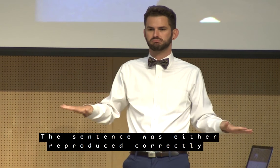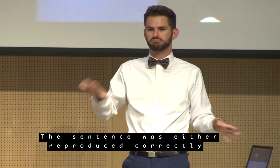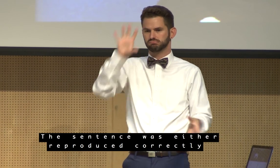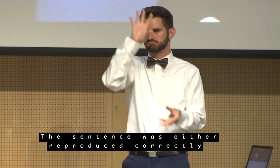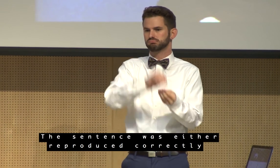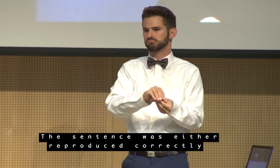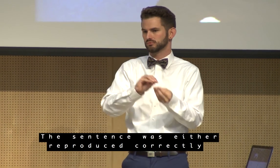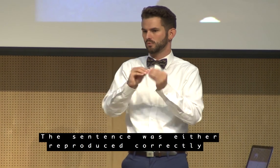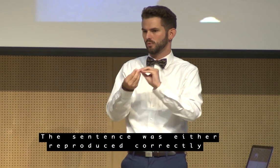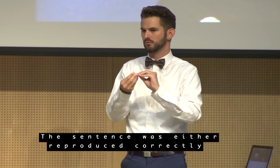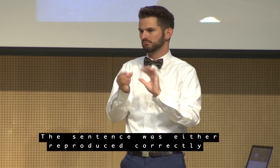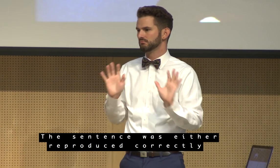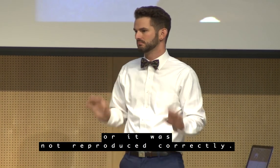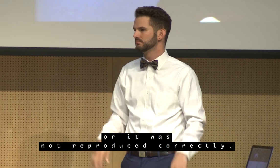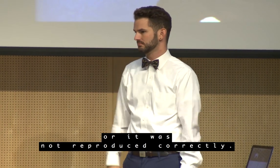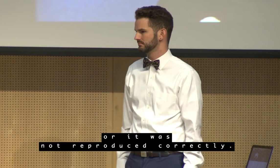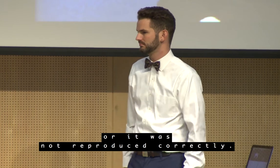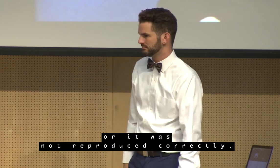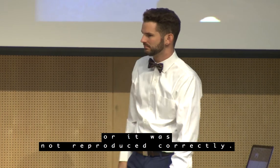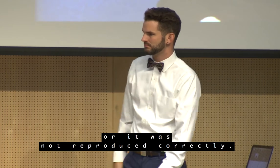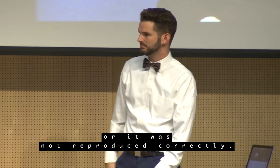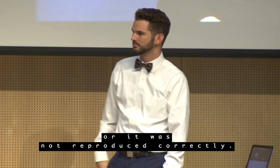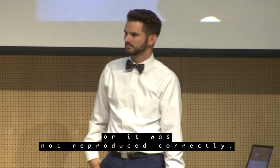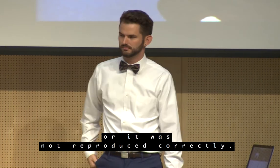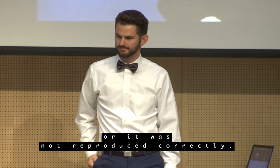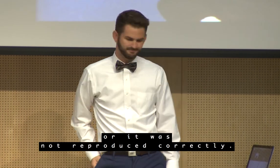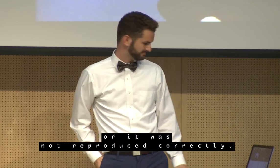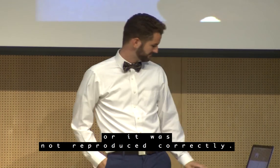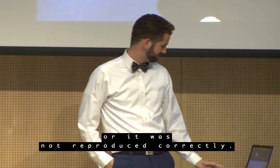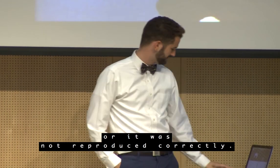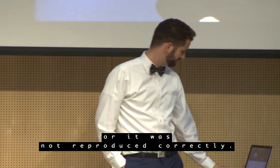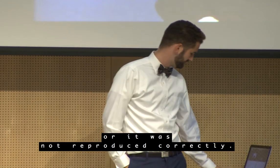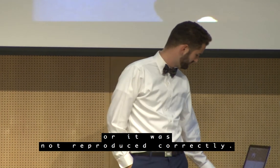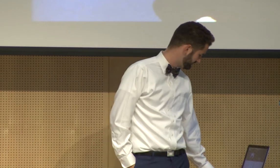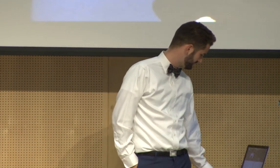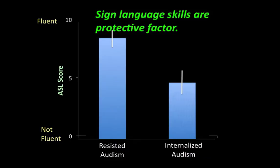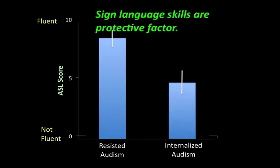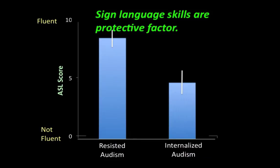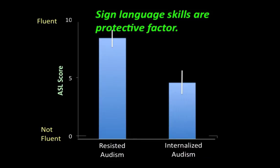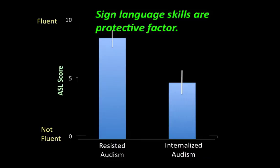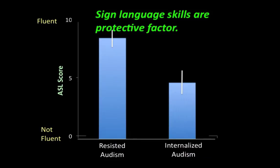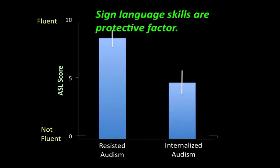sentence was either reproduced correctly or it was not reproduced correctly.